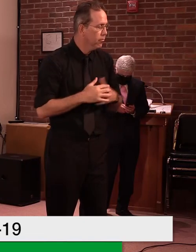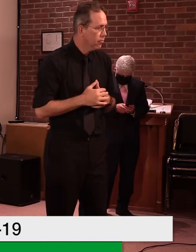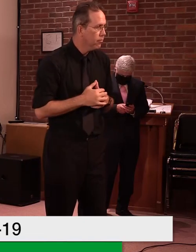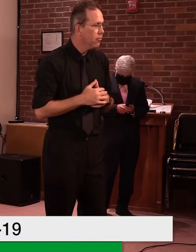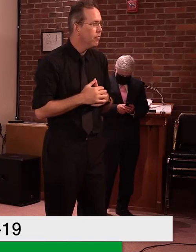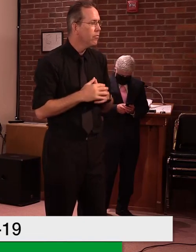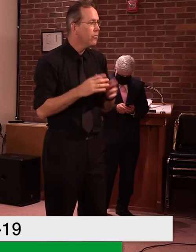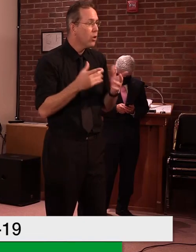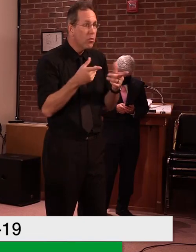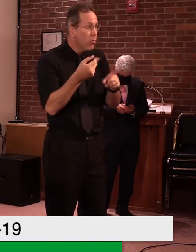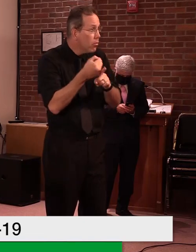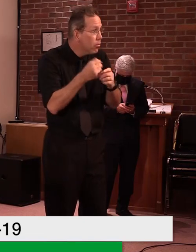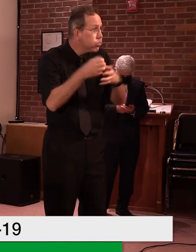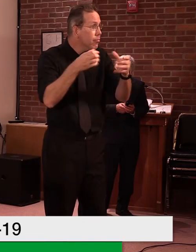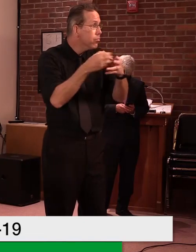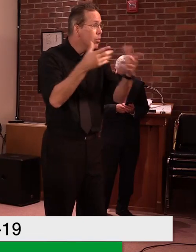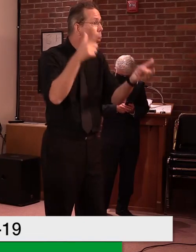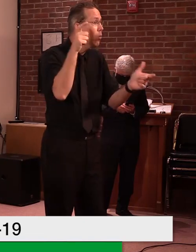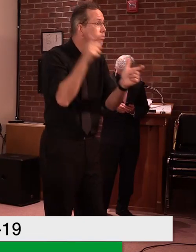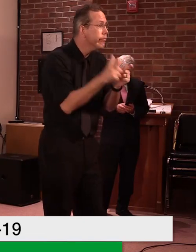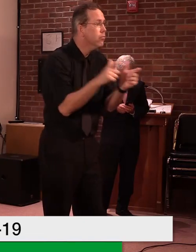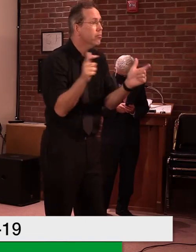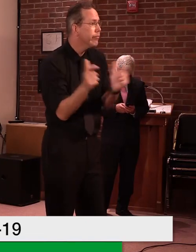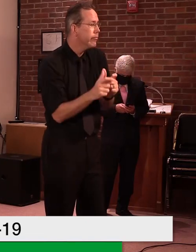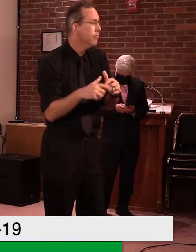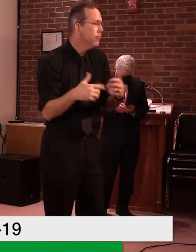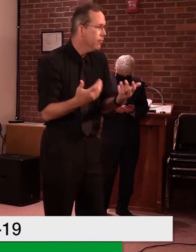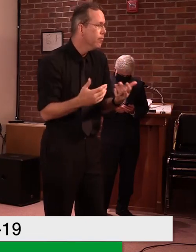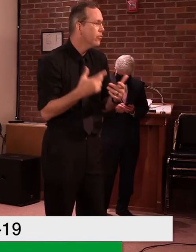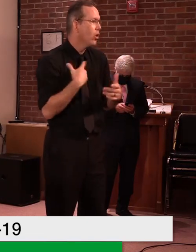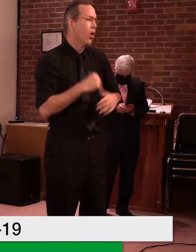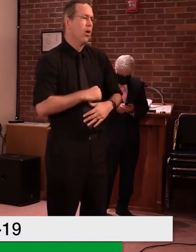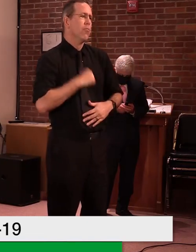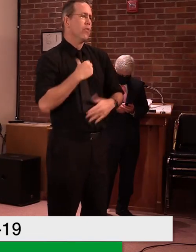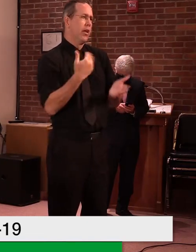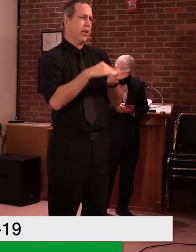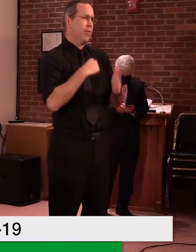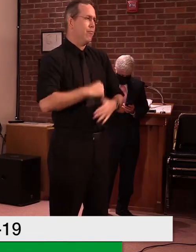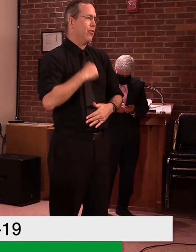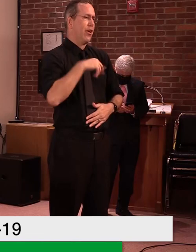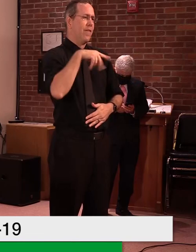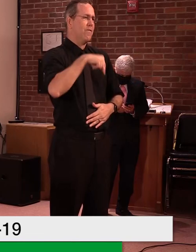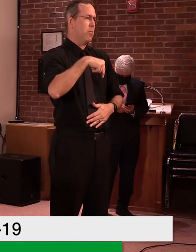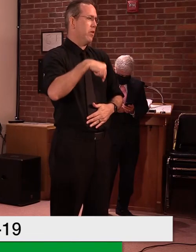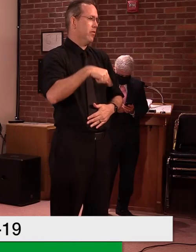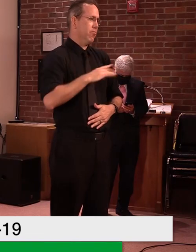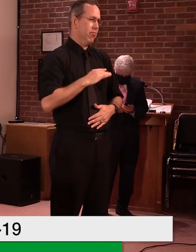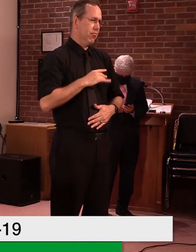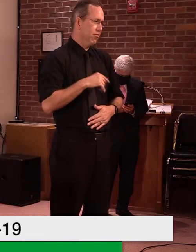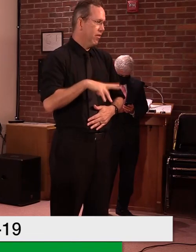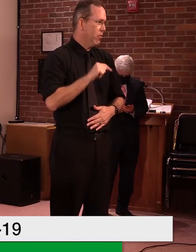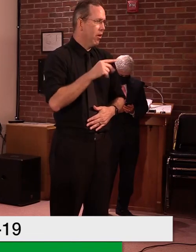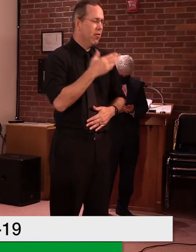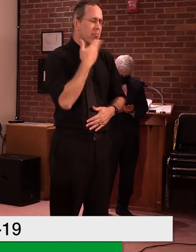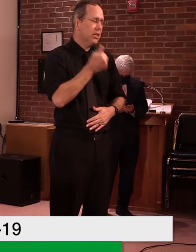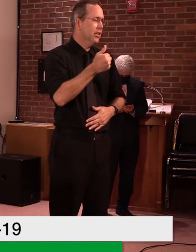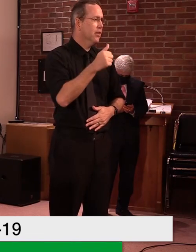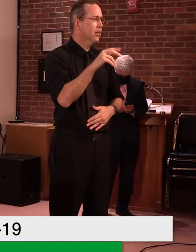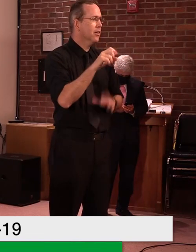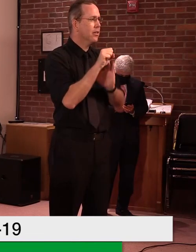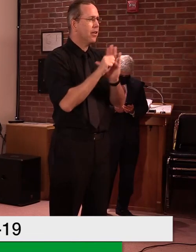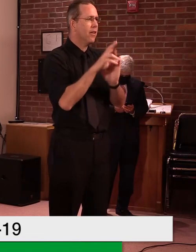here in Vermont. Again, very proud of what we've done. We lead the nation in a number of different areas, and I intend to keep it that